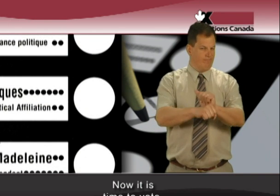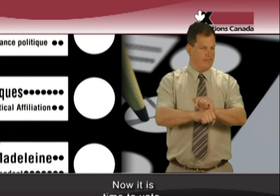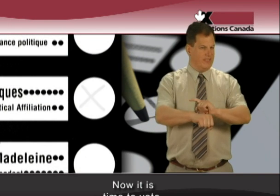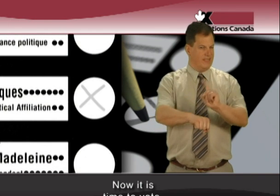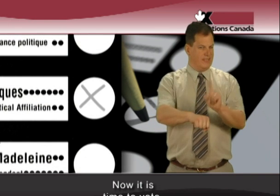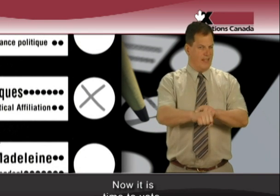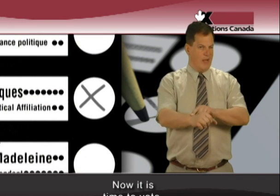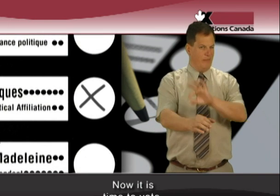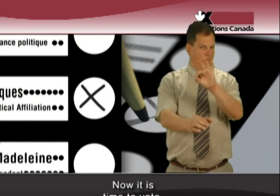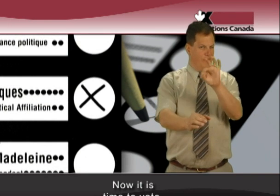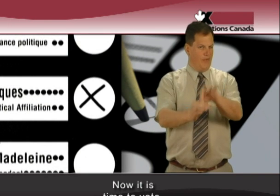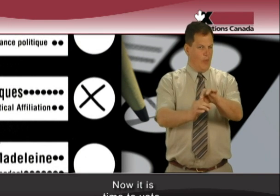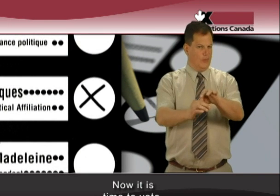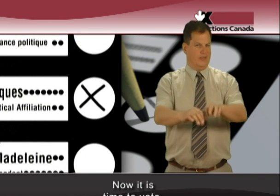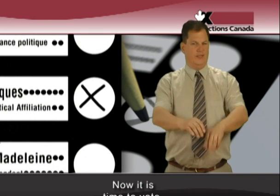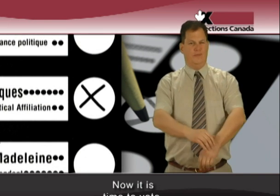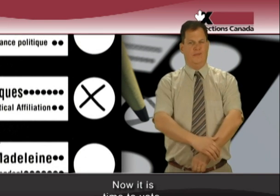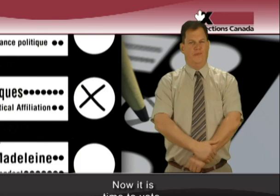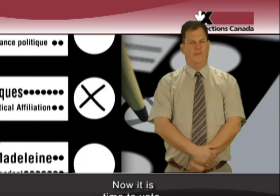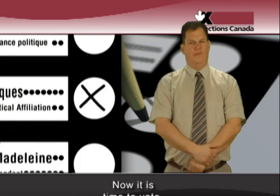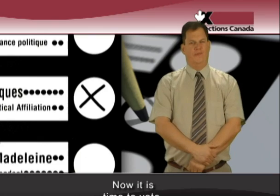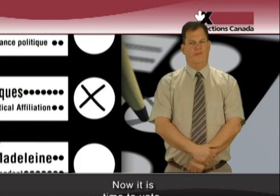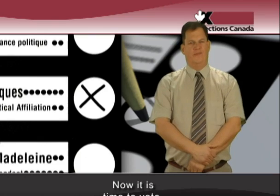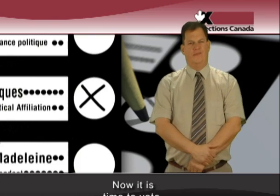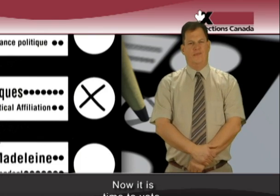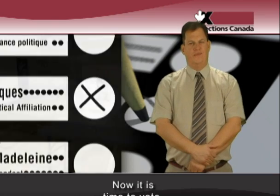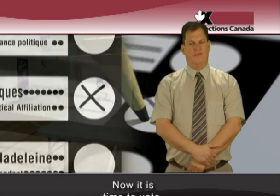Now, it is time to vote.